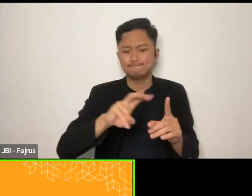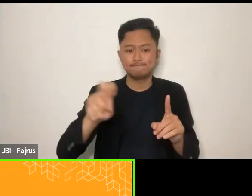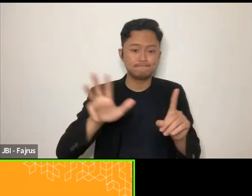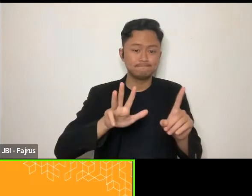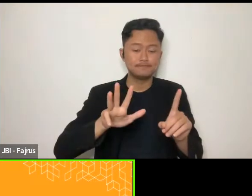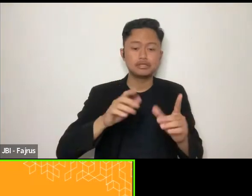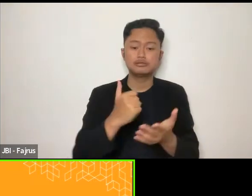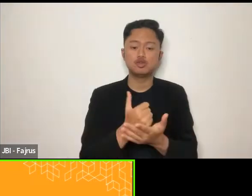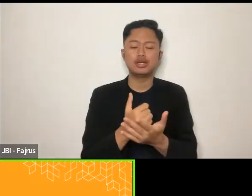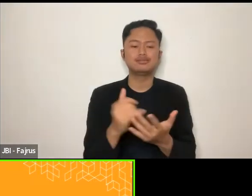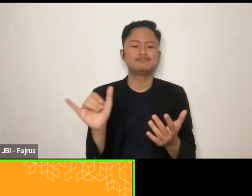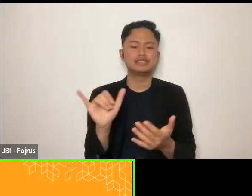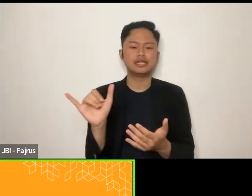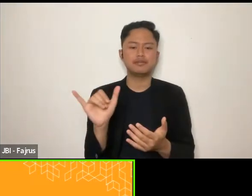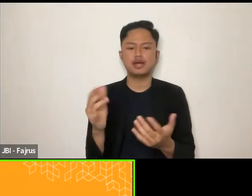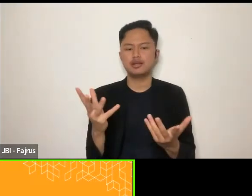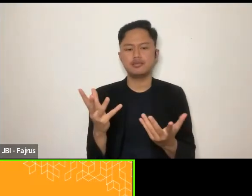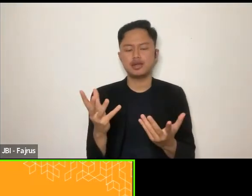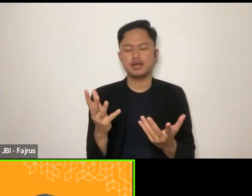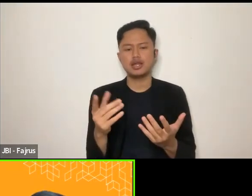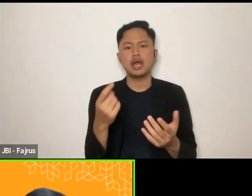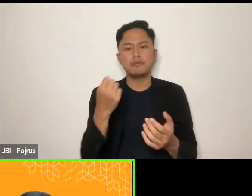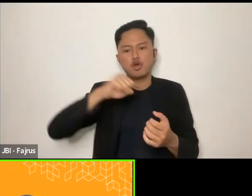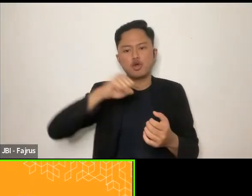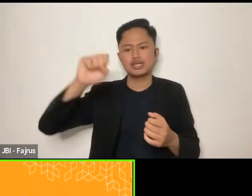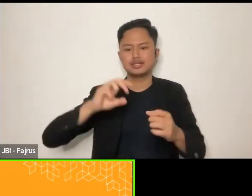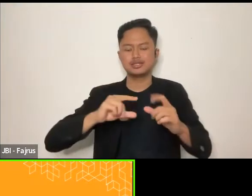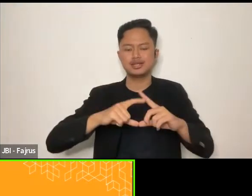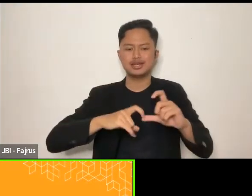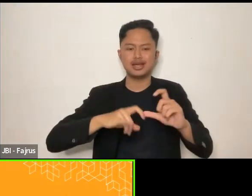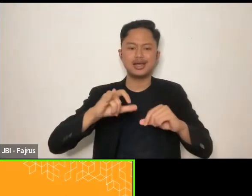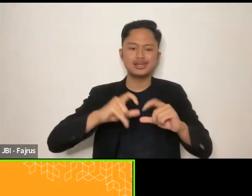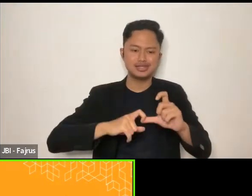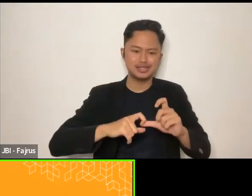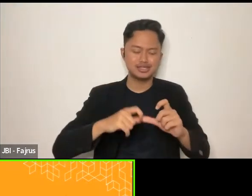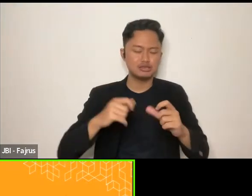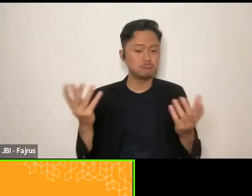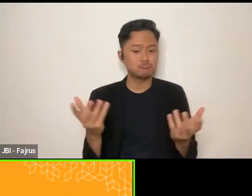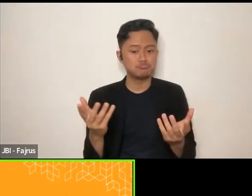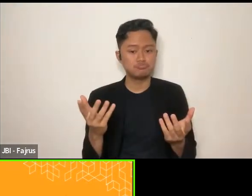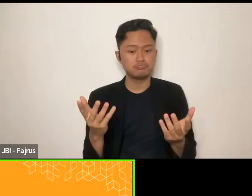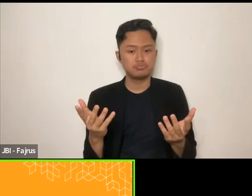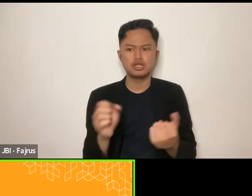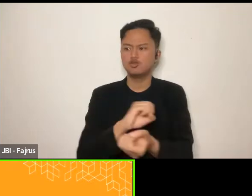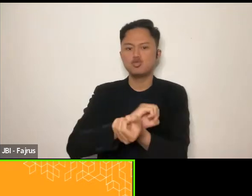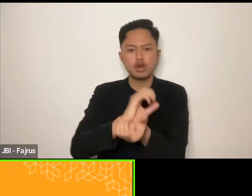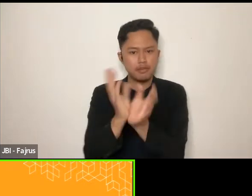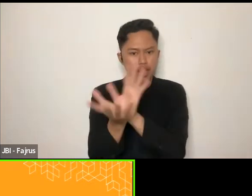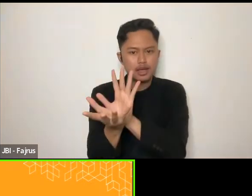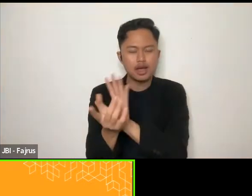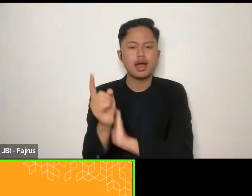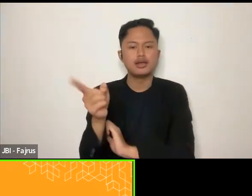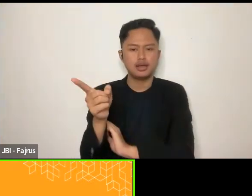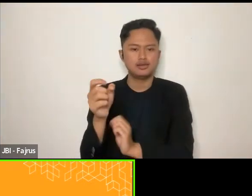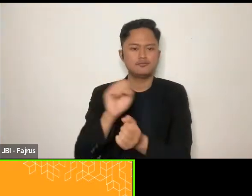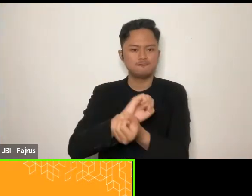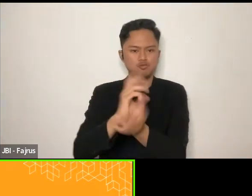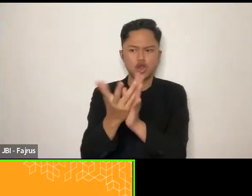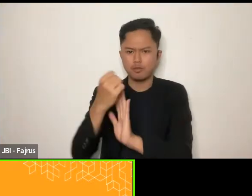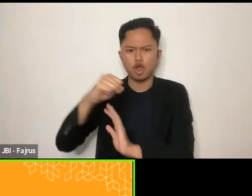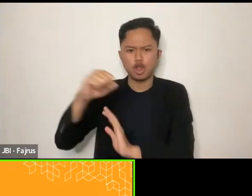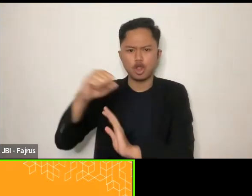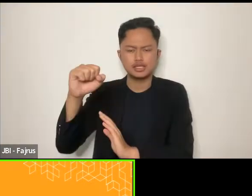the anti-racial protests happened in Surabaya, and it's